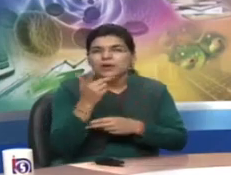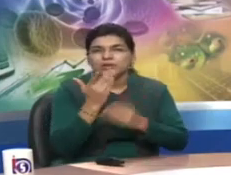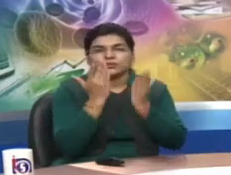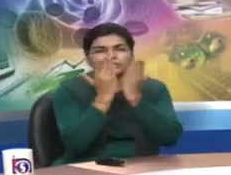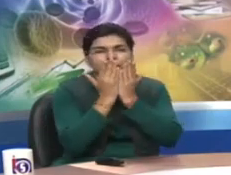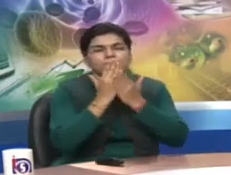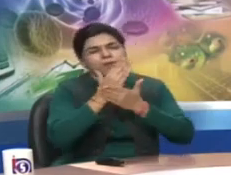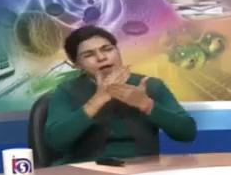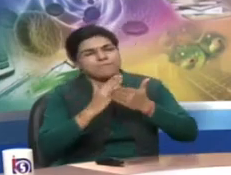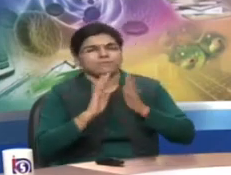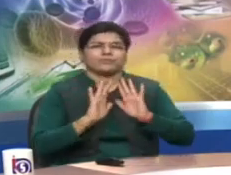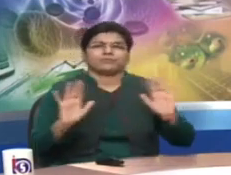fully educated.